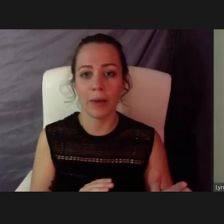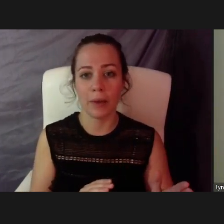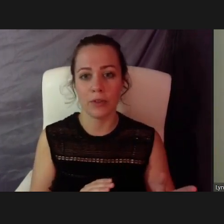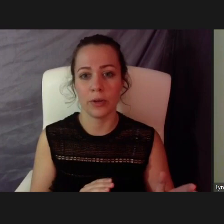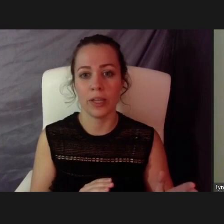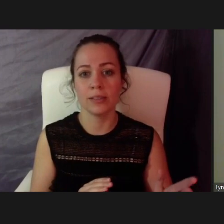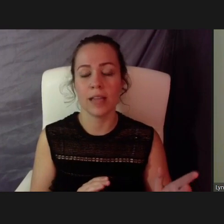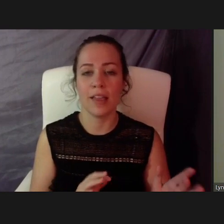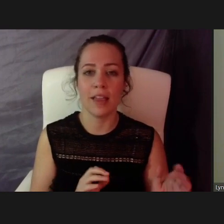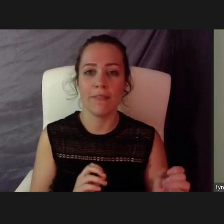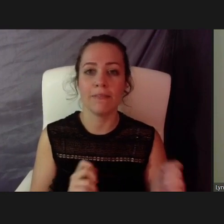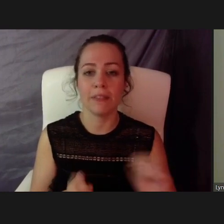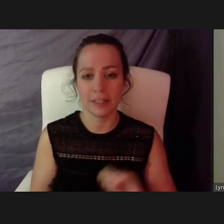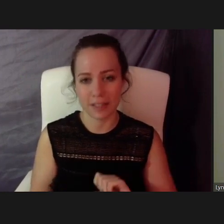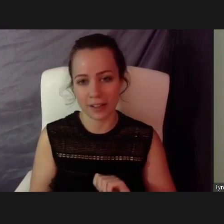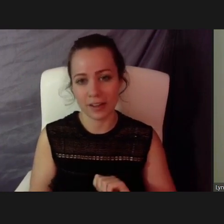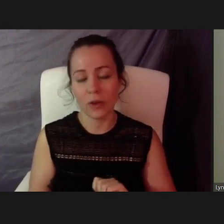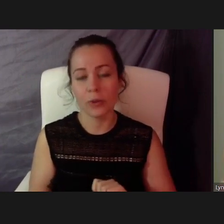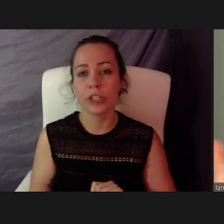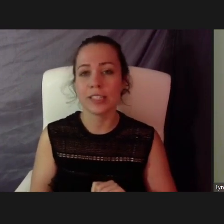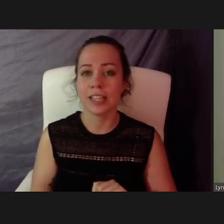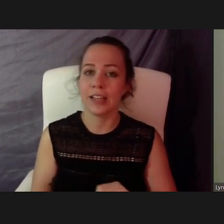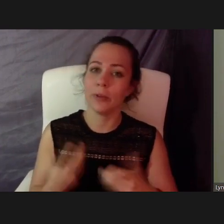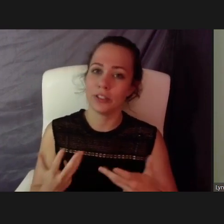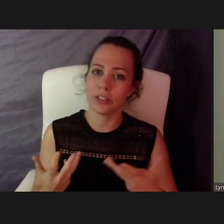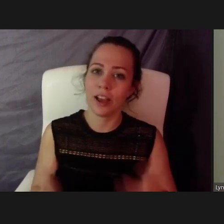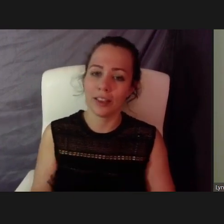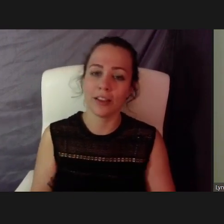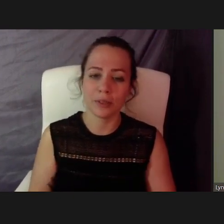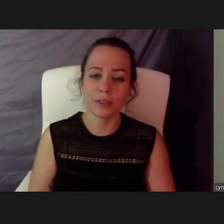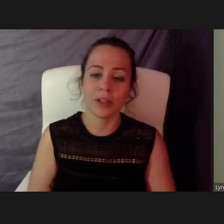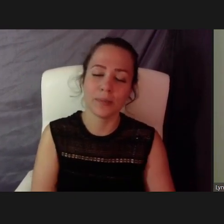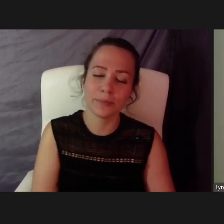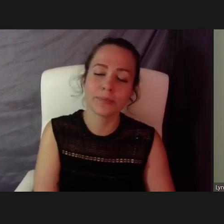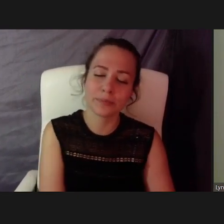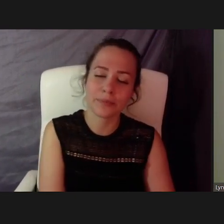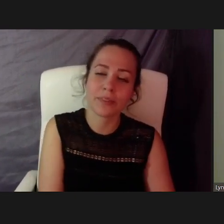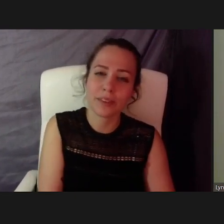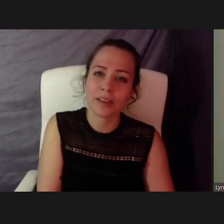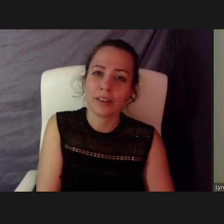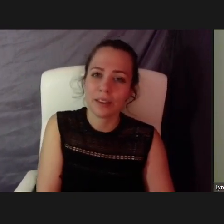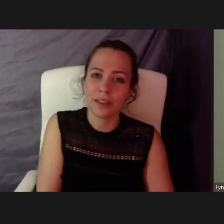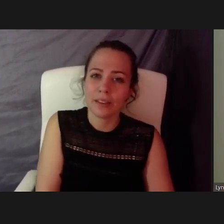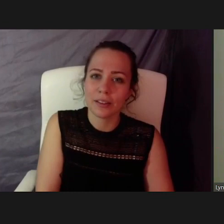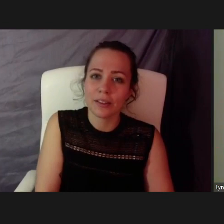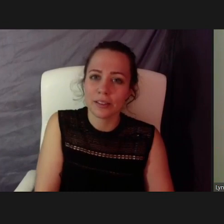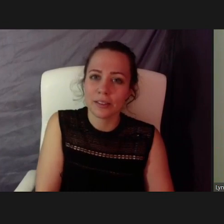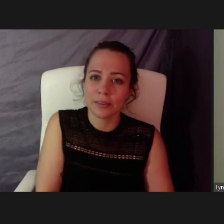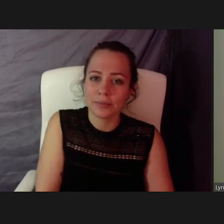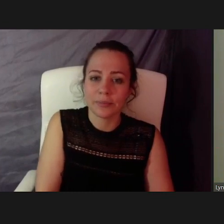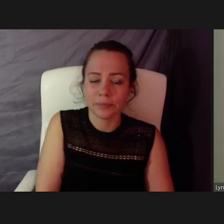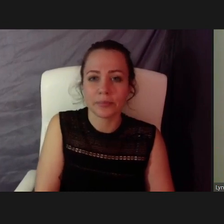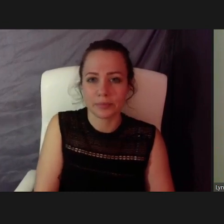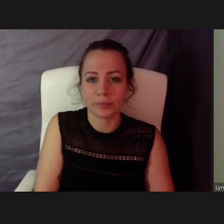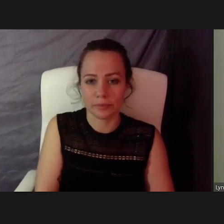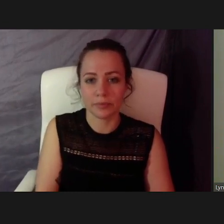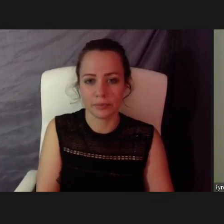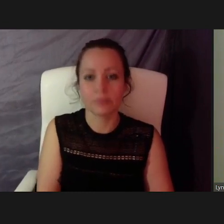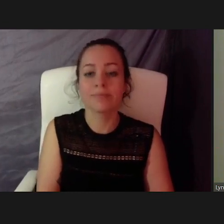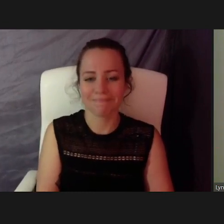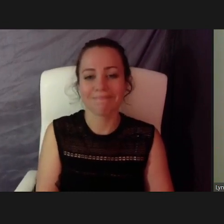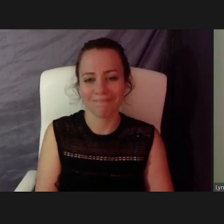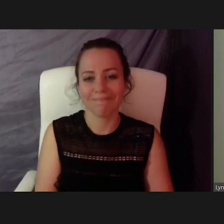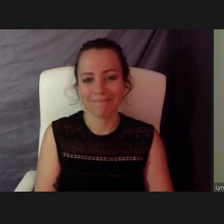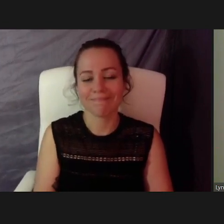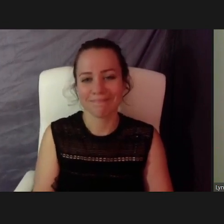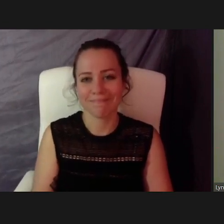bad about my choice and then fix it, which I did, which I thought was good. Yeah, exactly. Like the biggest thing is that you're aware.